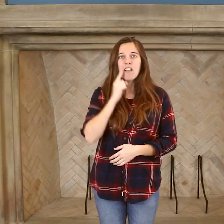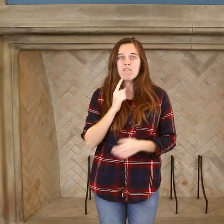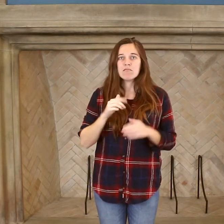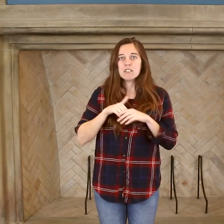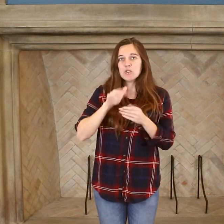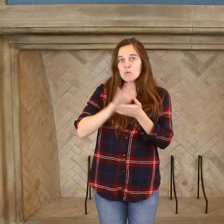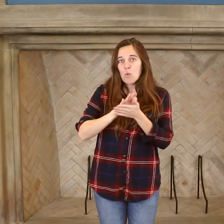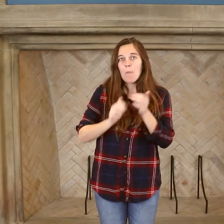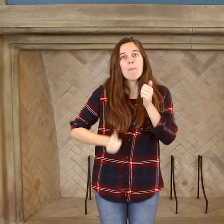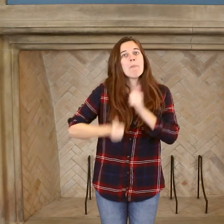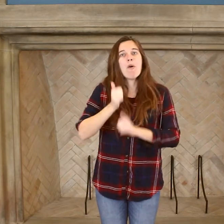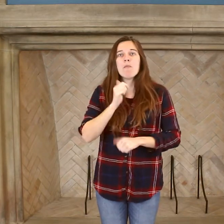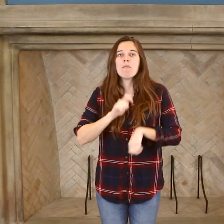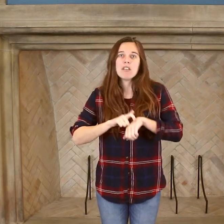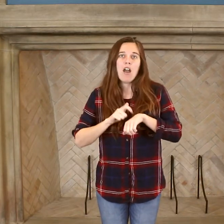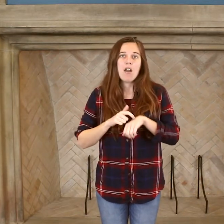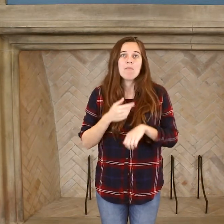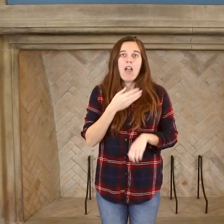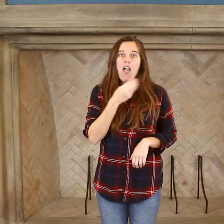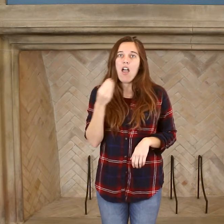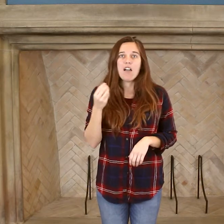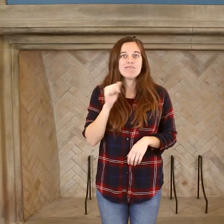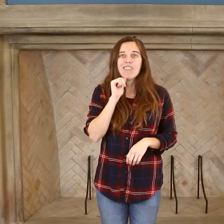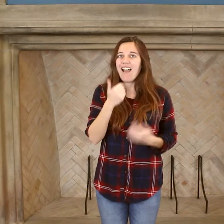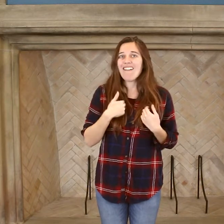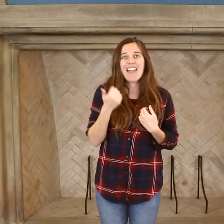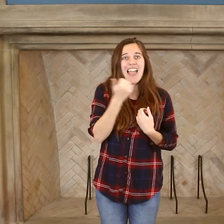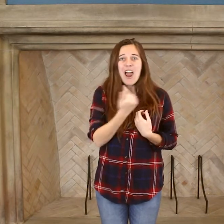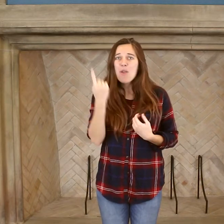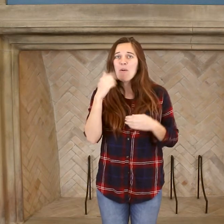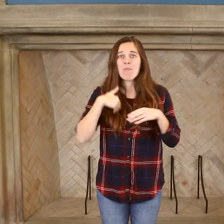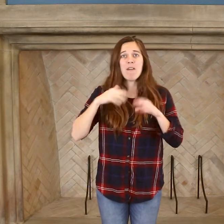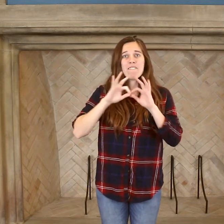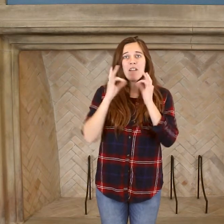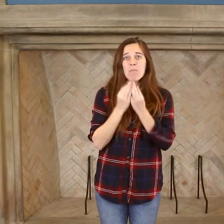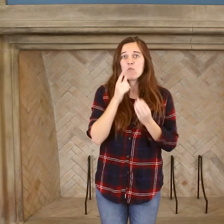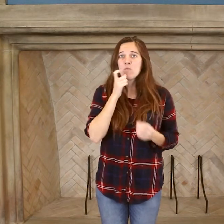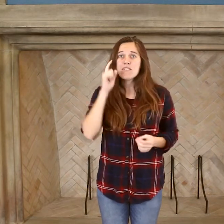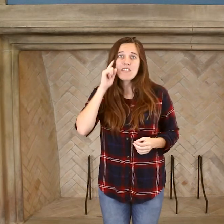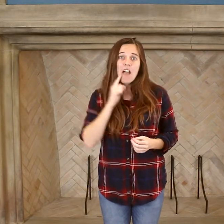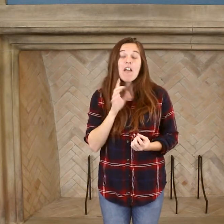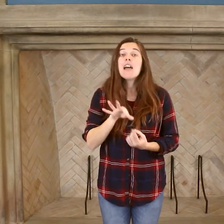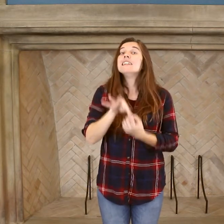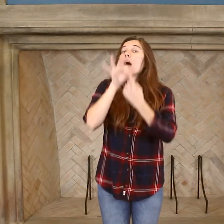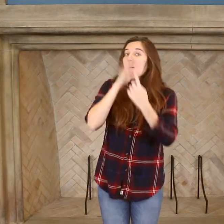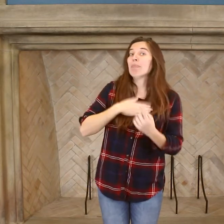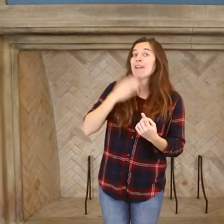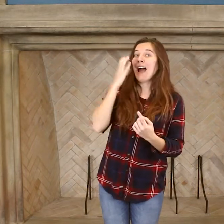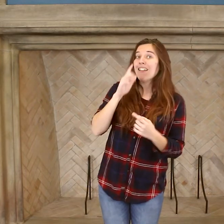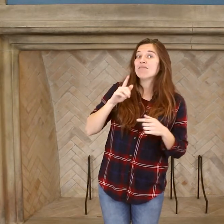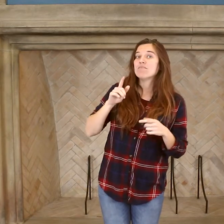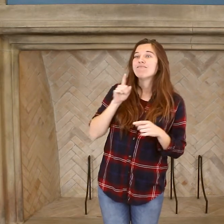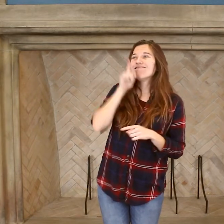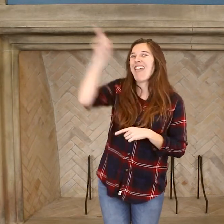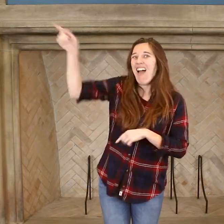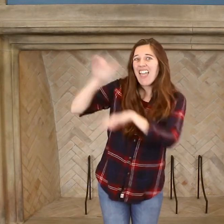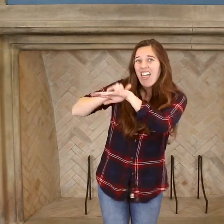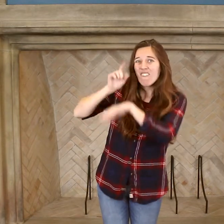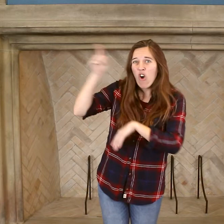person at my school most of the time. And I didn't have any other family members who was deaf, except for my cousin who lived in